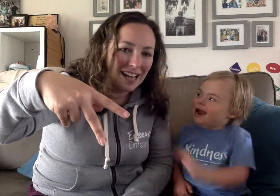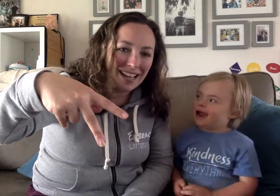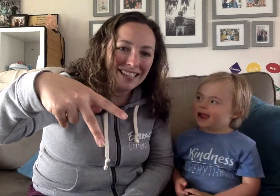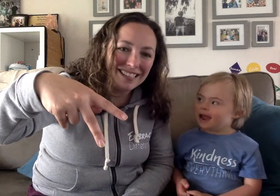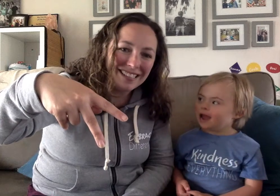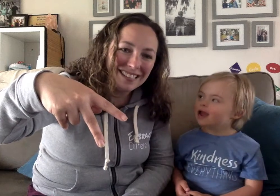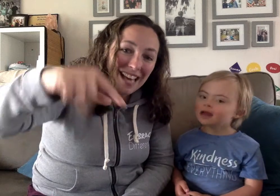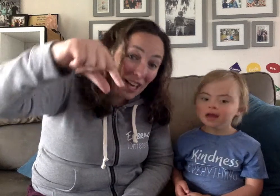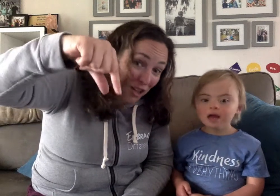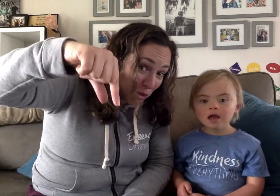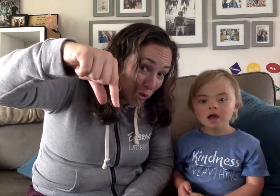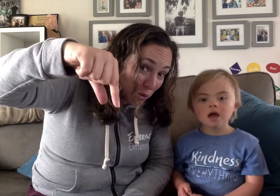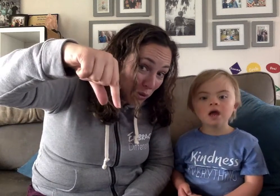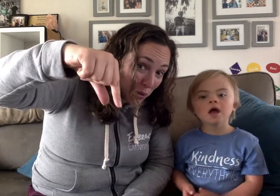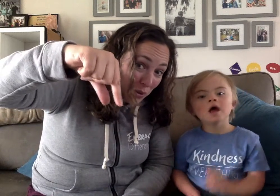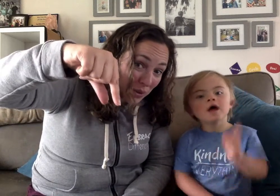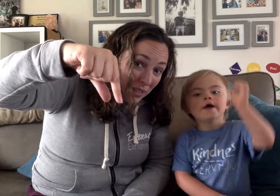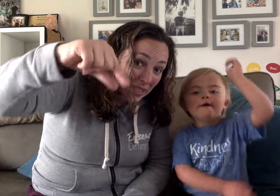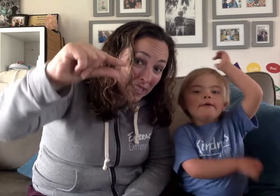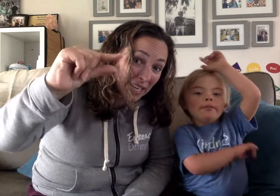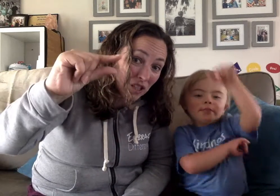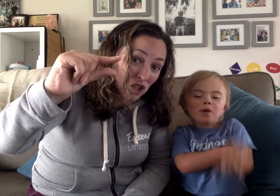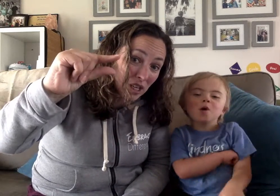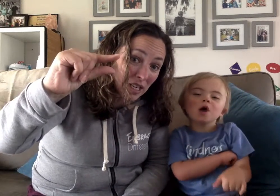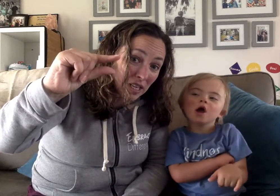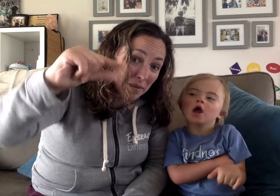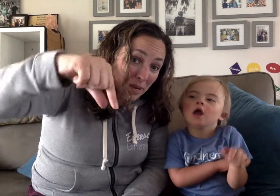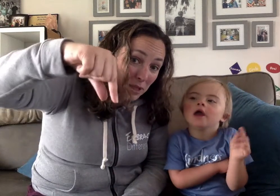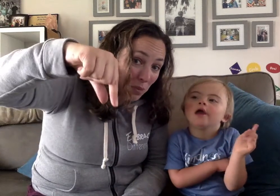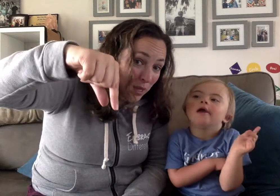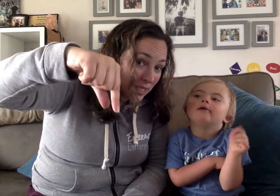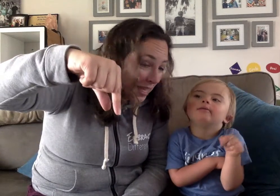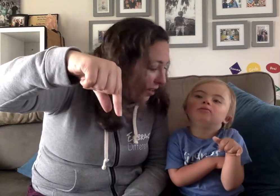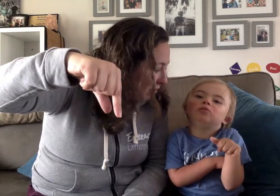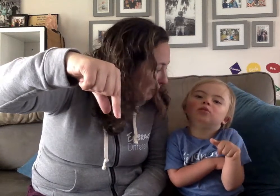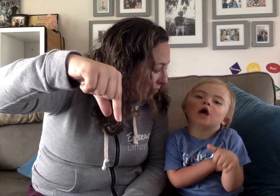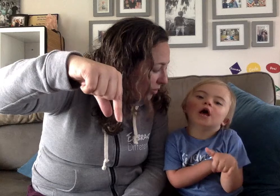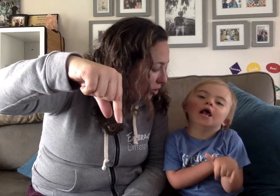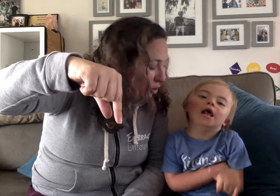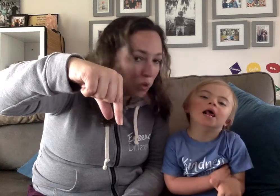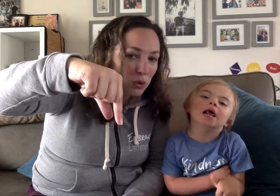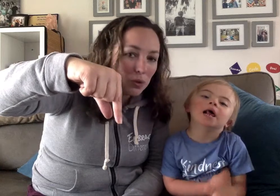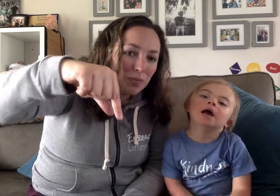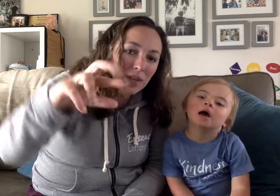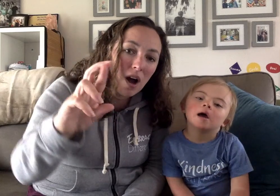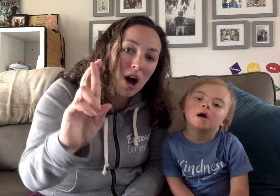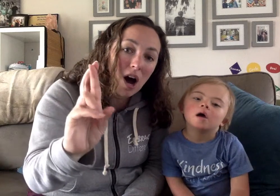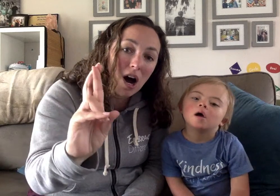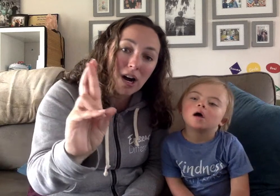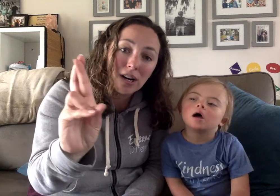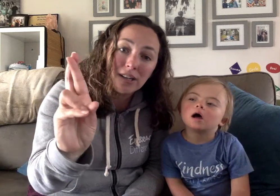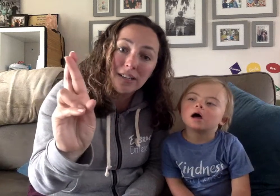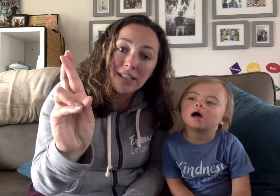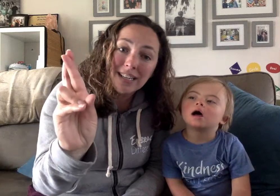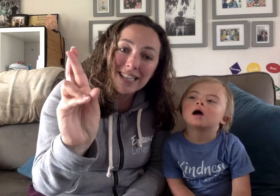Hi. Q is like a G, but it's pointed down. Q. R is